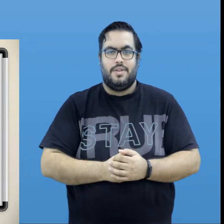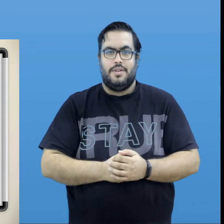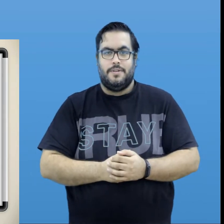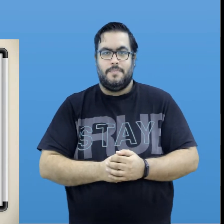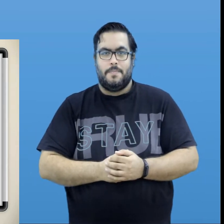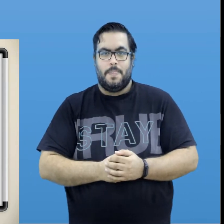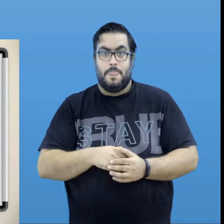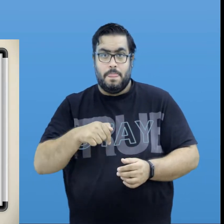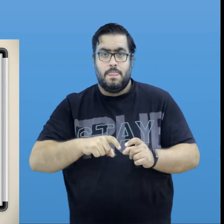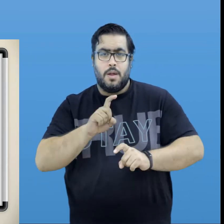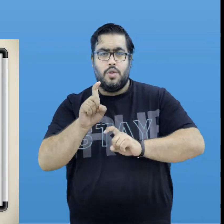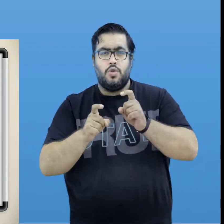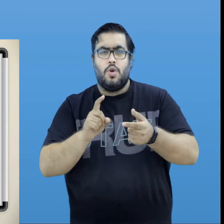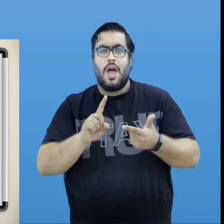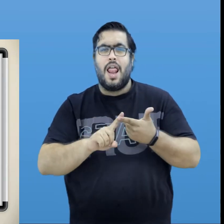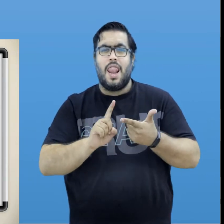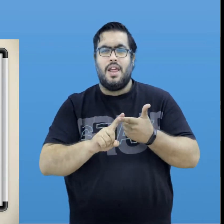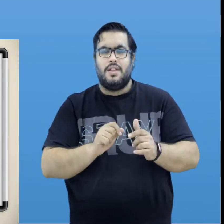primary.